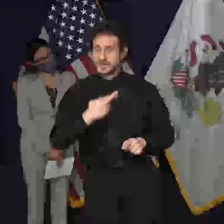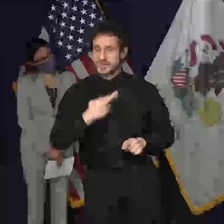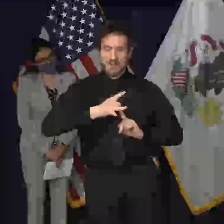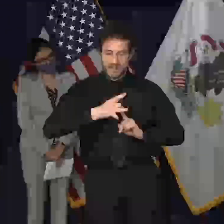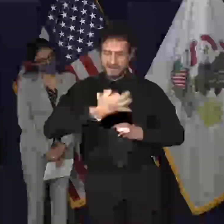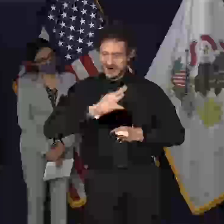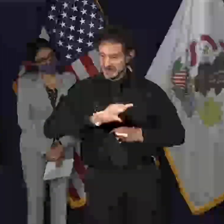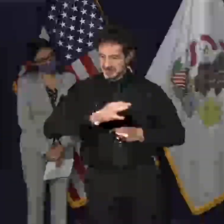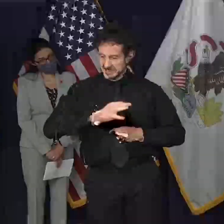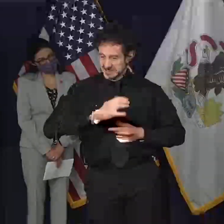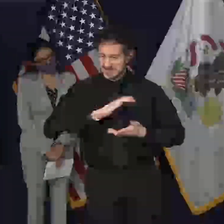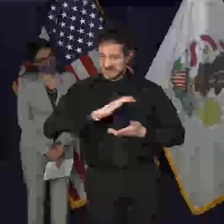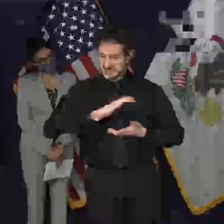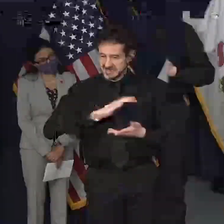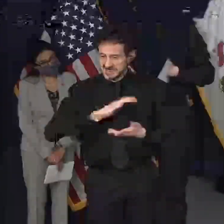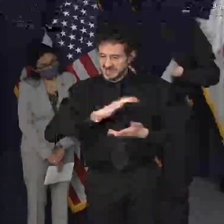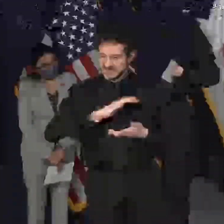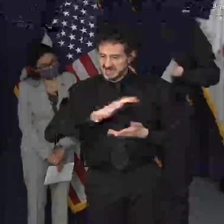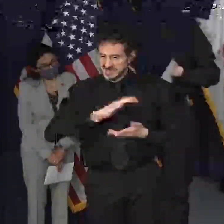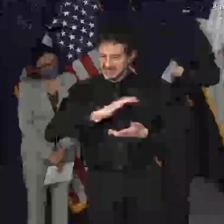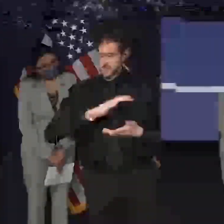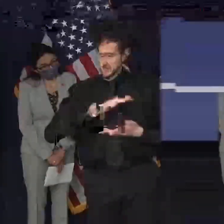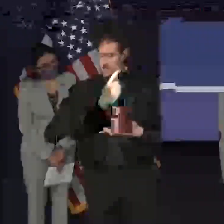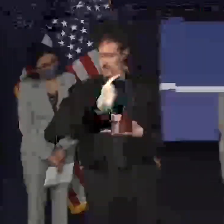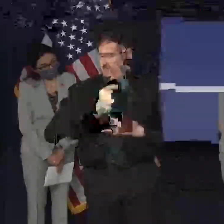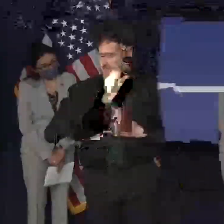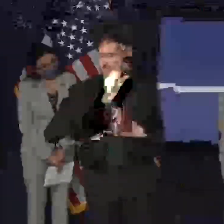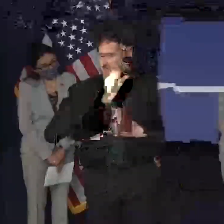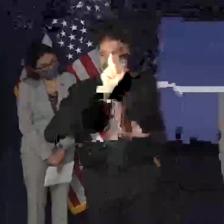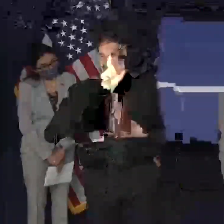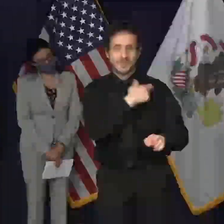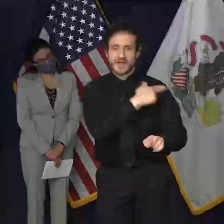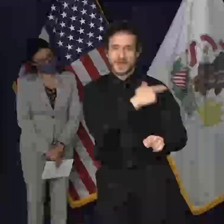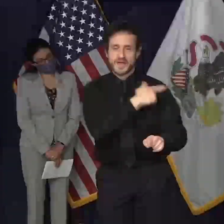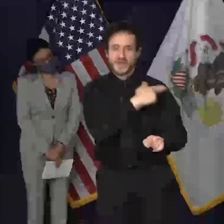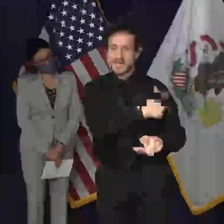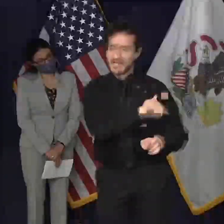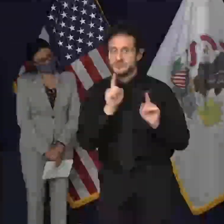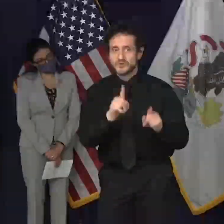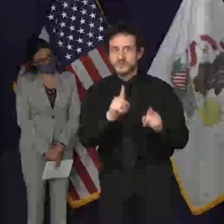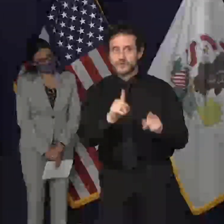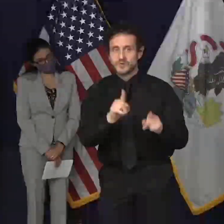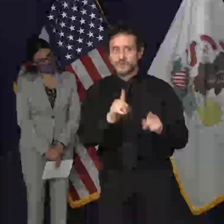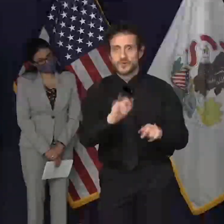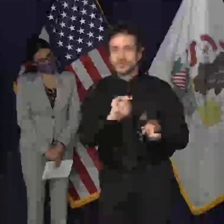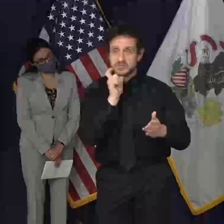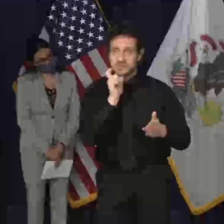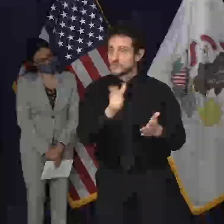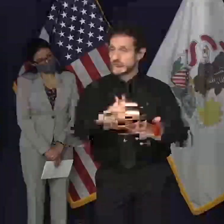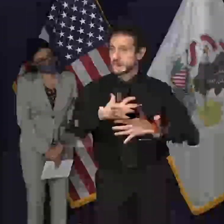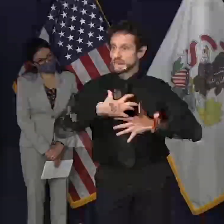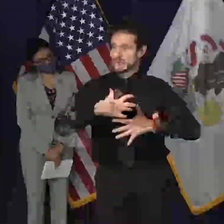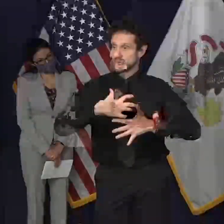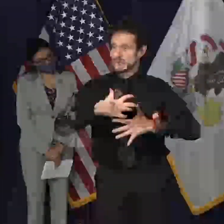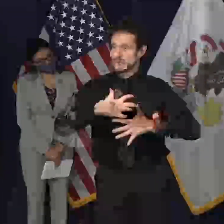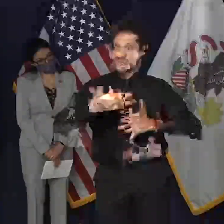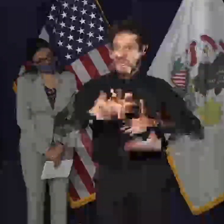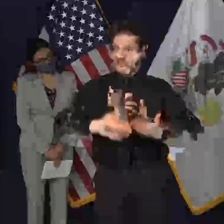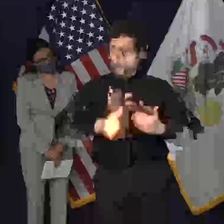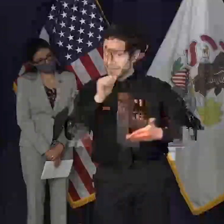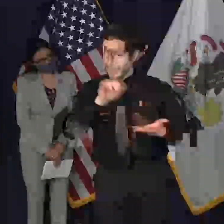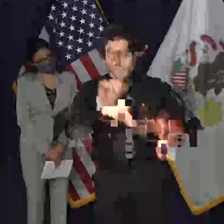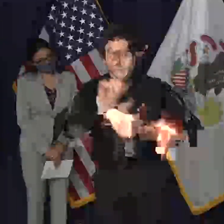less likely that I'll end up in the ICU. It's less likely that I'll die. That, you know, maybe something that would cause a situation